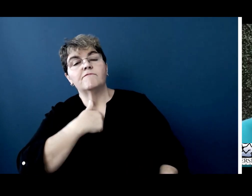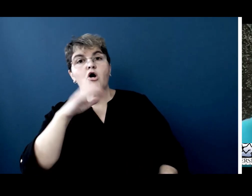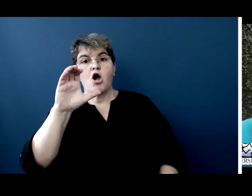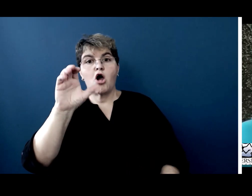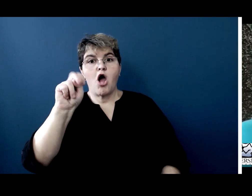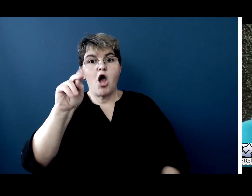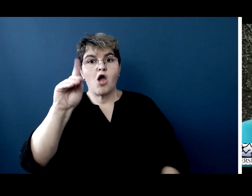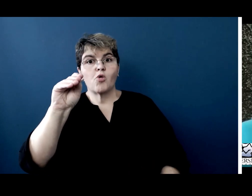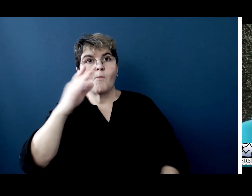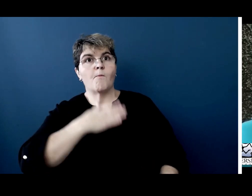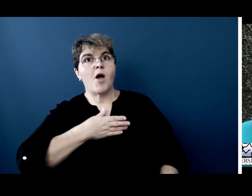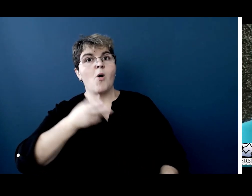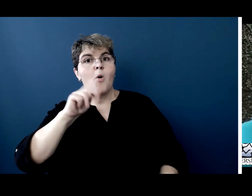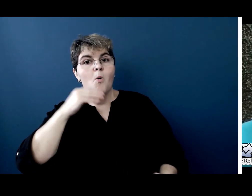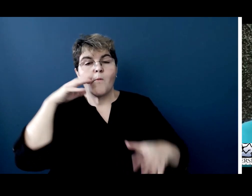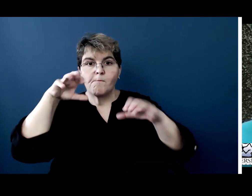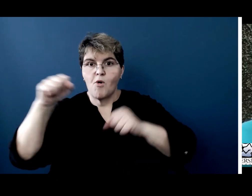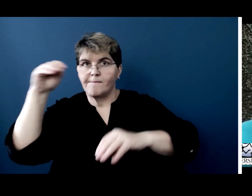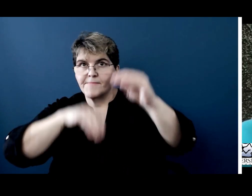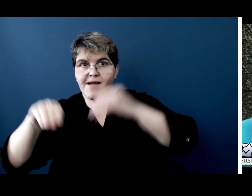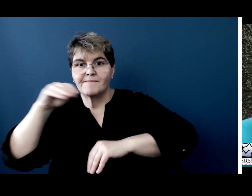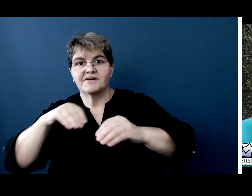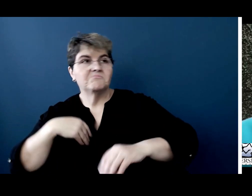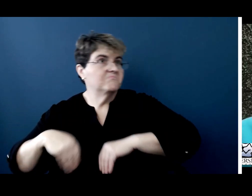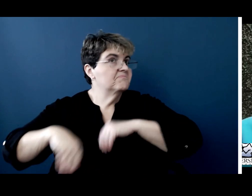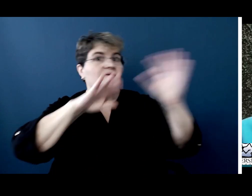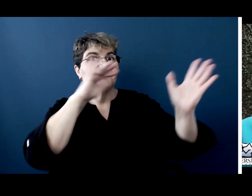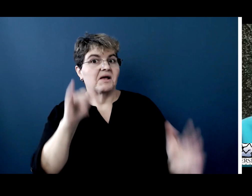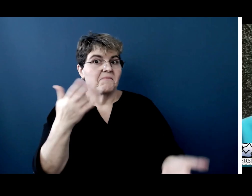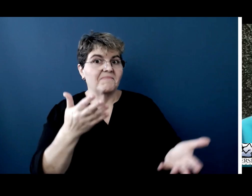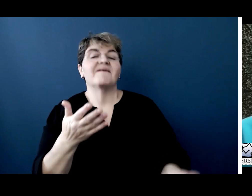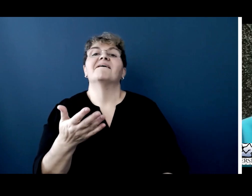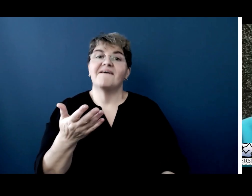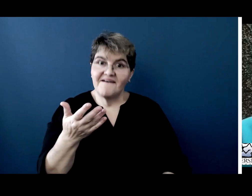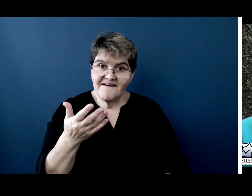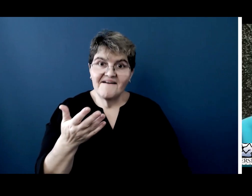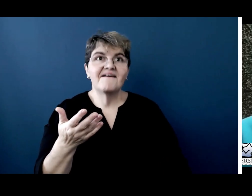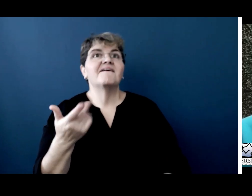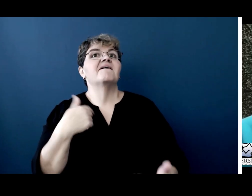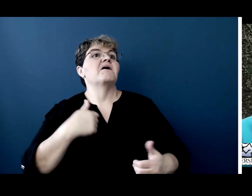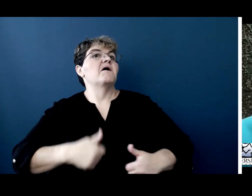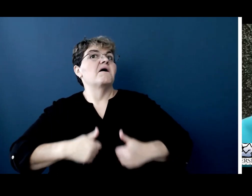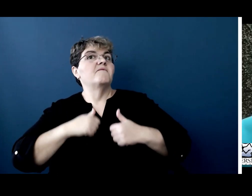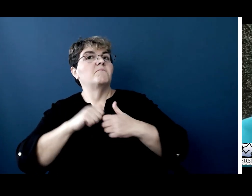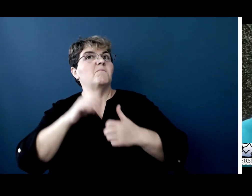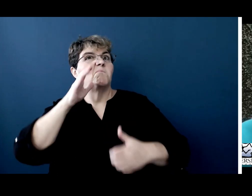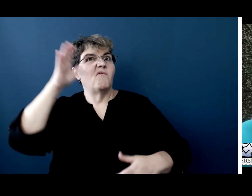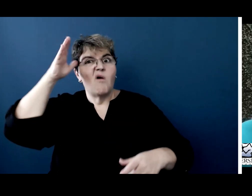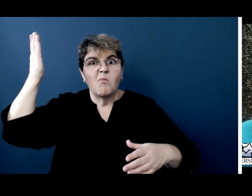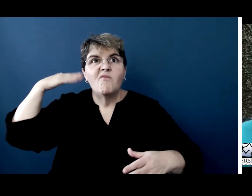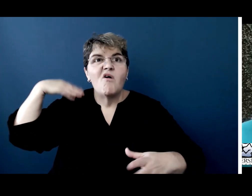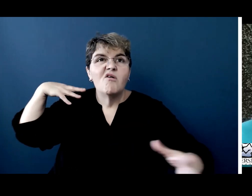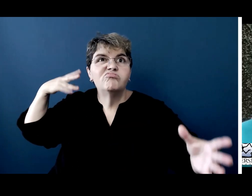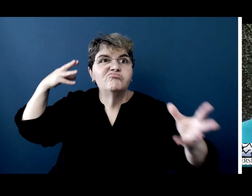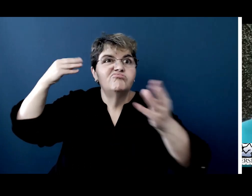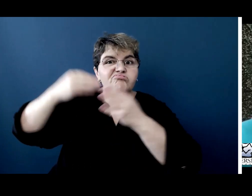I don't know, probably just packing up all my stuff and moving to a condo and everything. Just packing up all the stuff and getting out, right? Yeah. Yeah. Well, I've been living